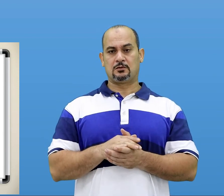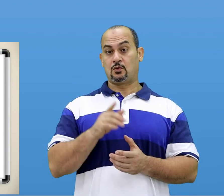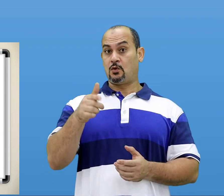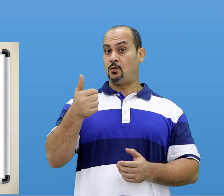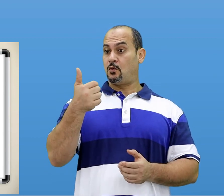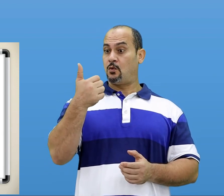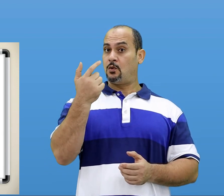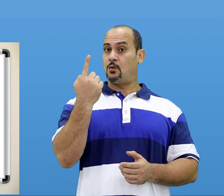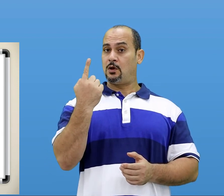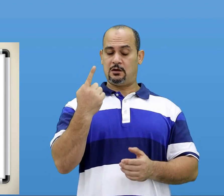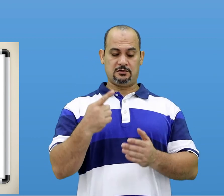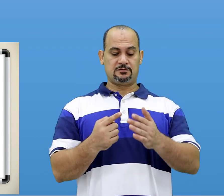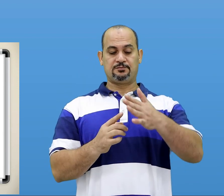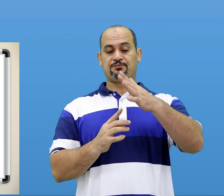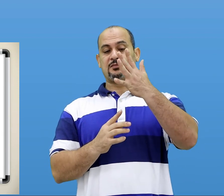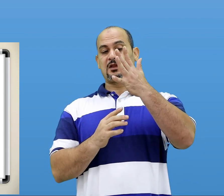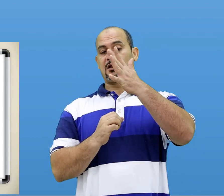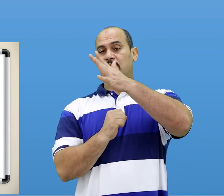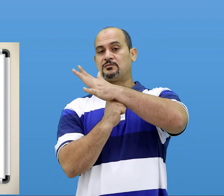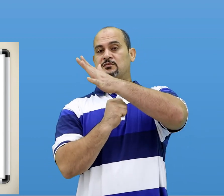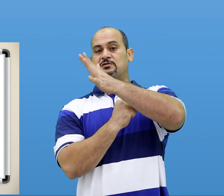and one of the 5 pillars of Islam.